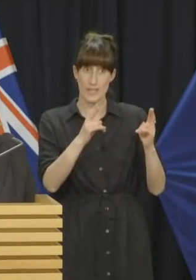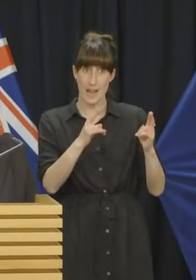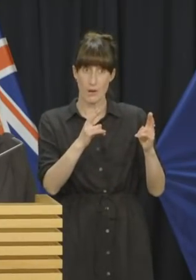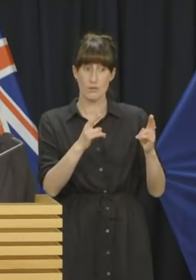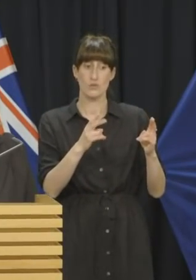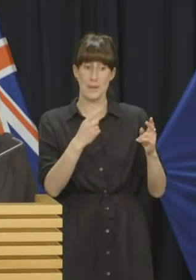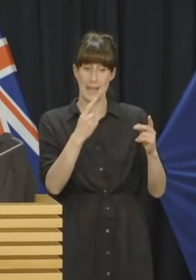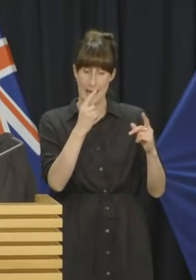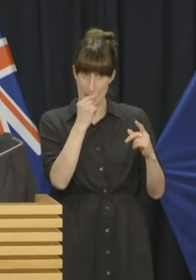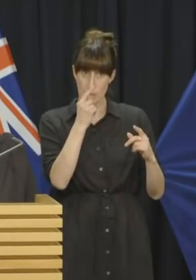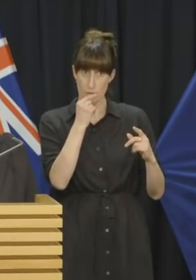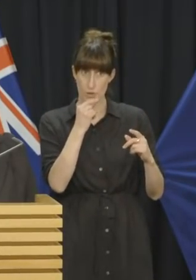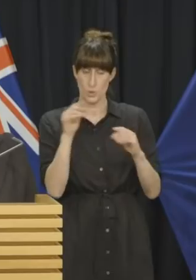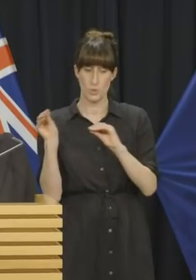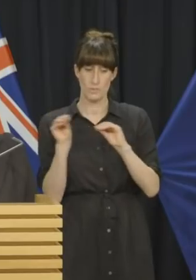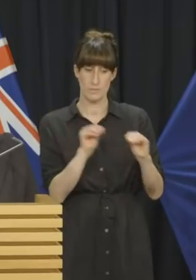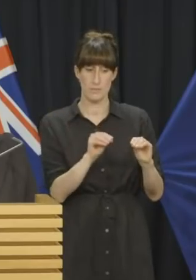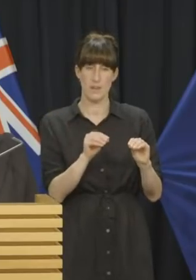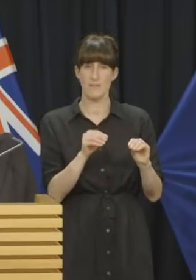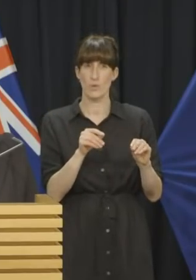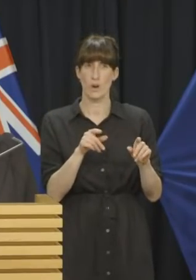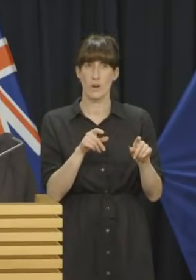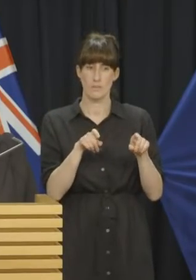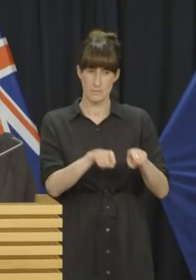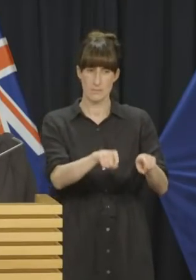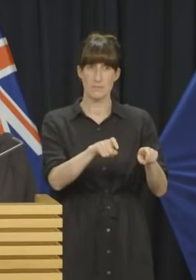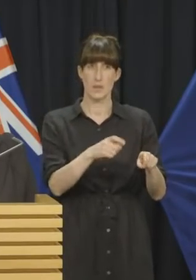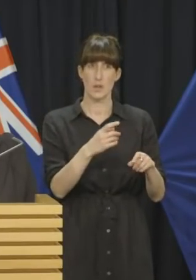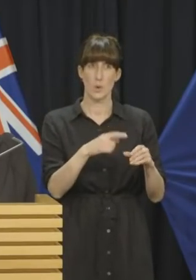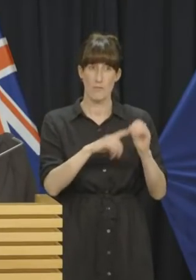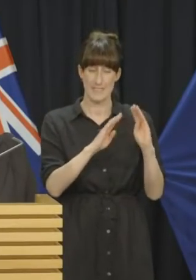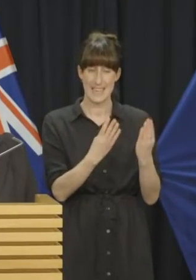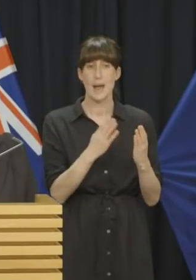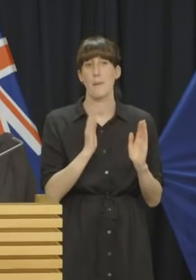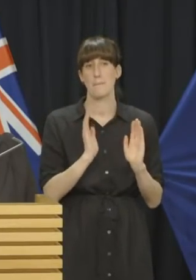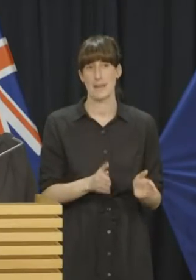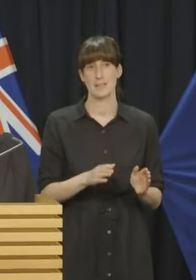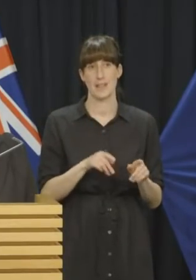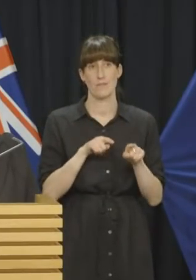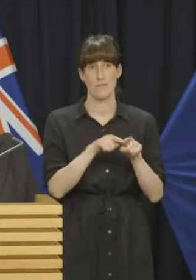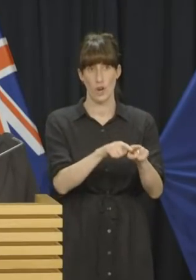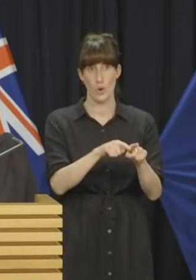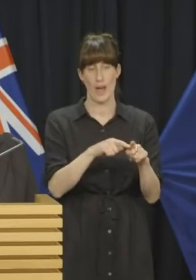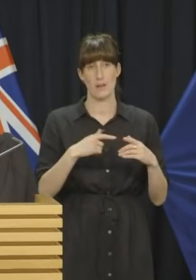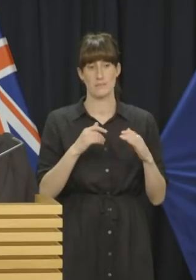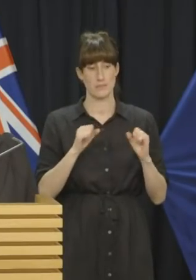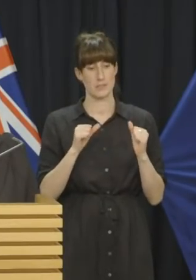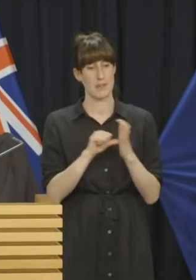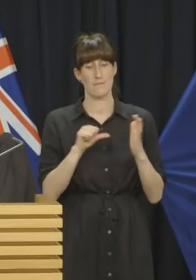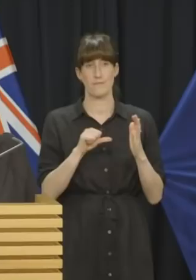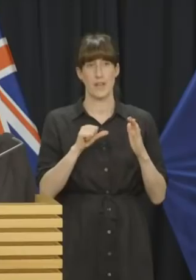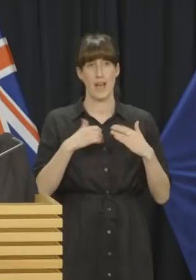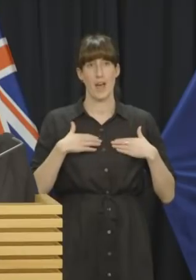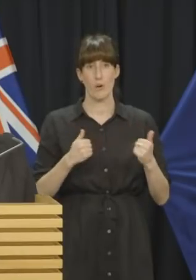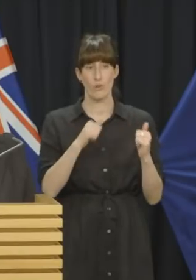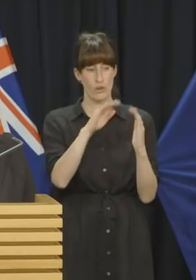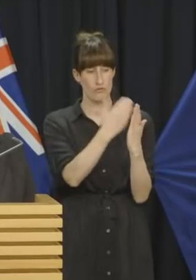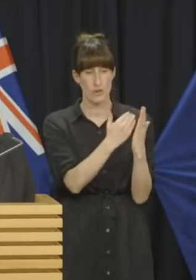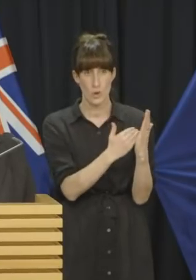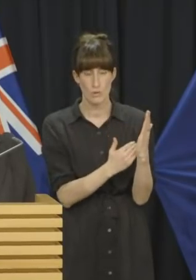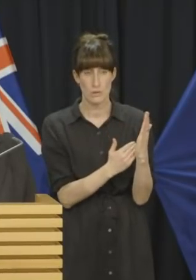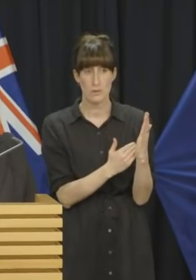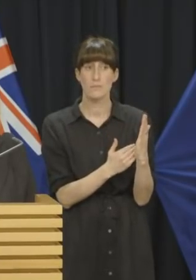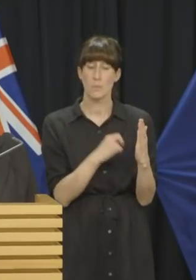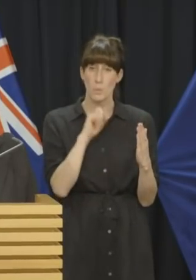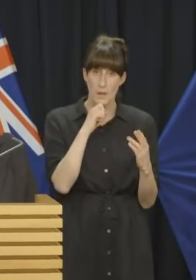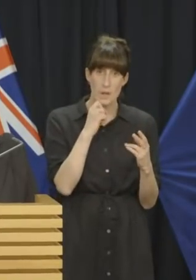the health support, the wraparound support, and the necessary hotel criteria as set by health guidelines. We continue to assess